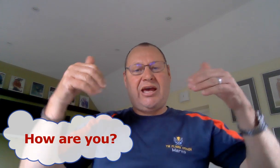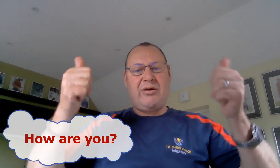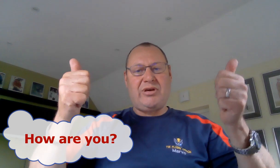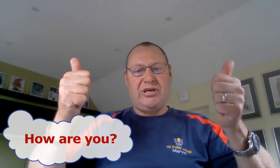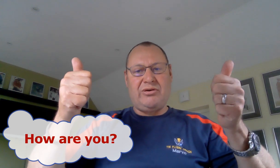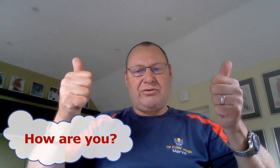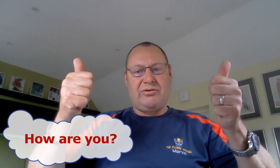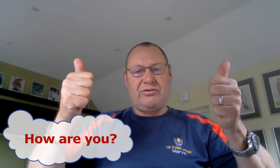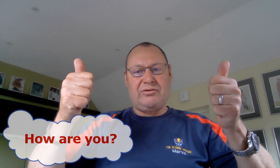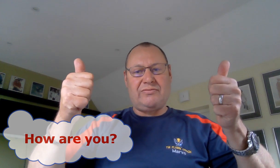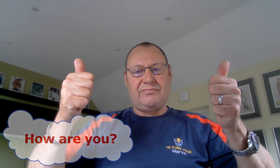How are you?